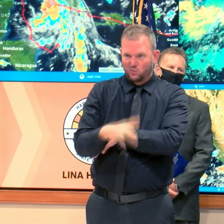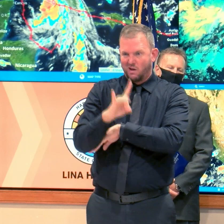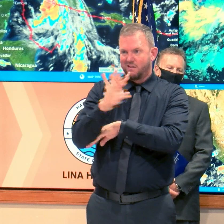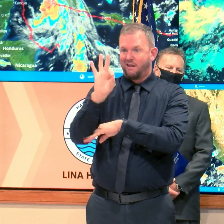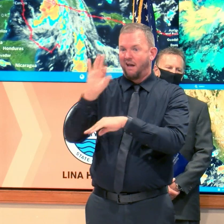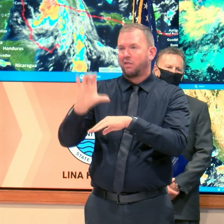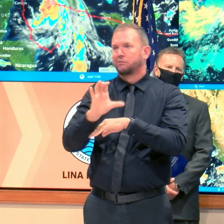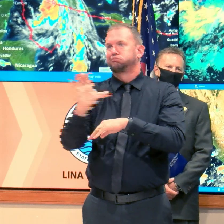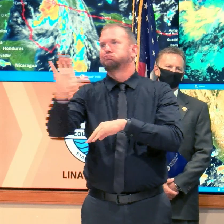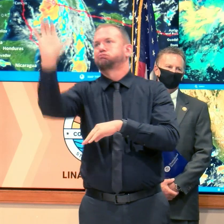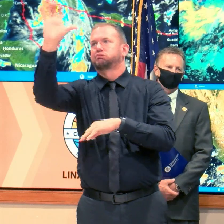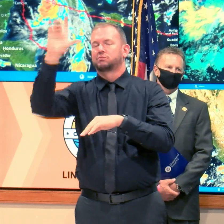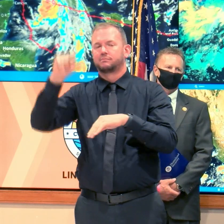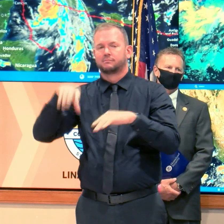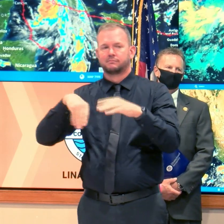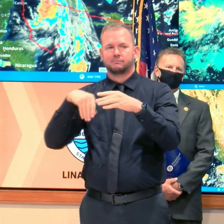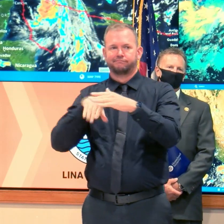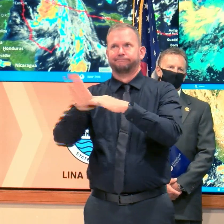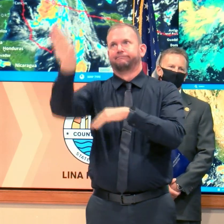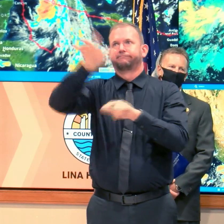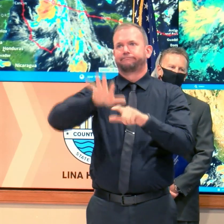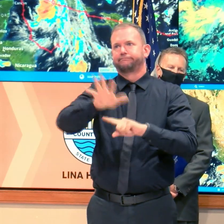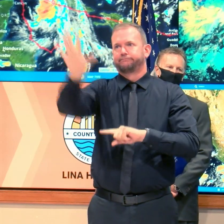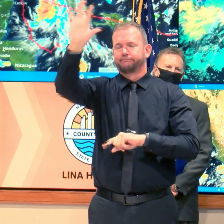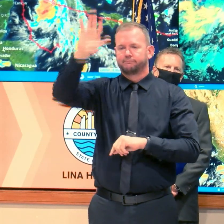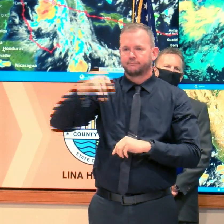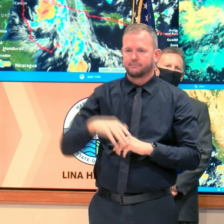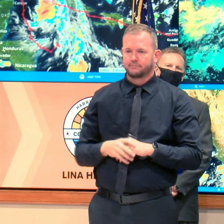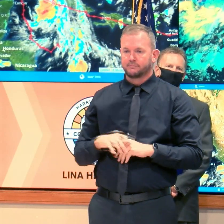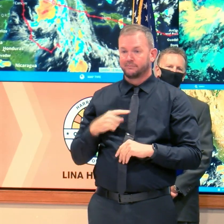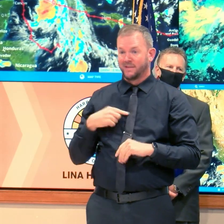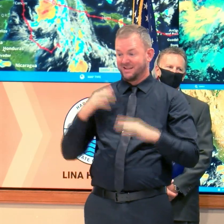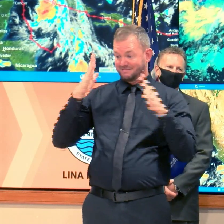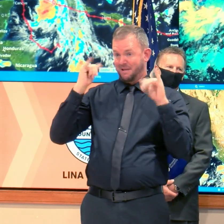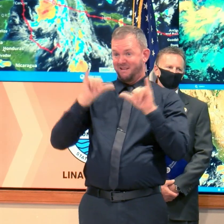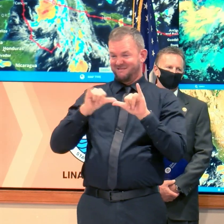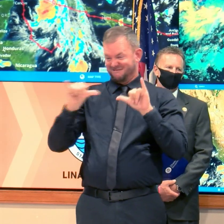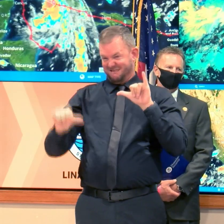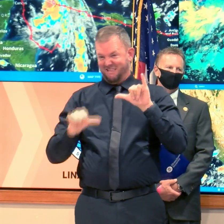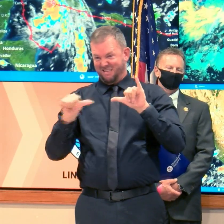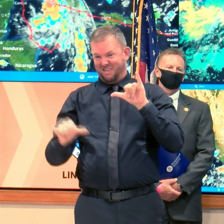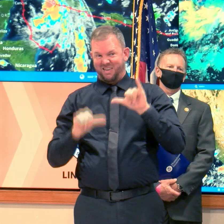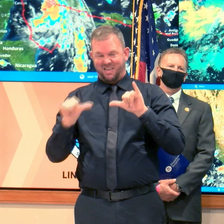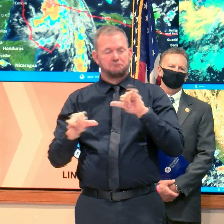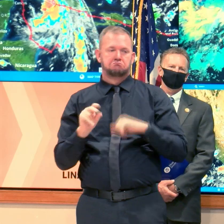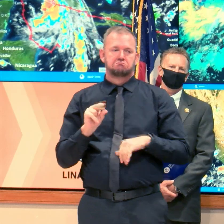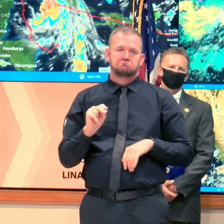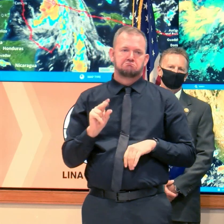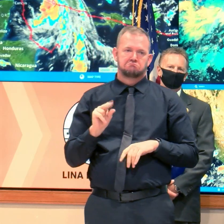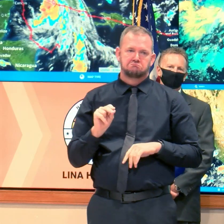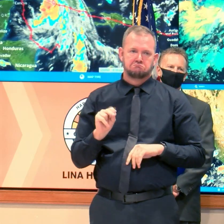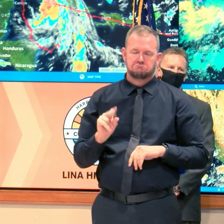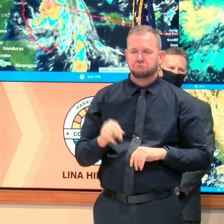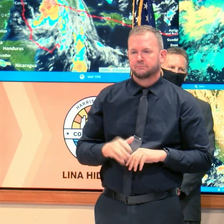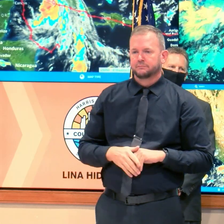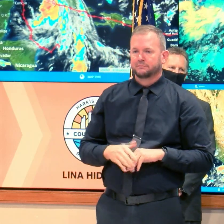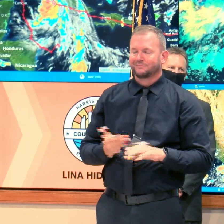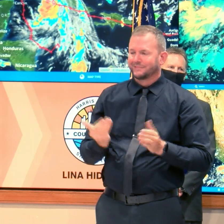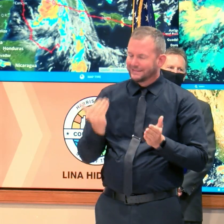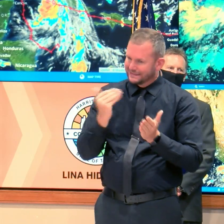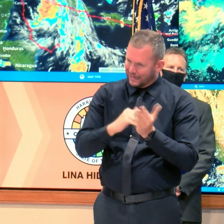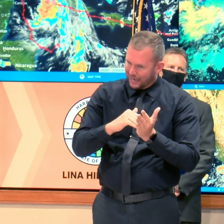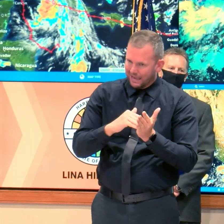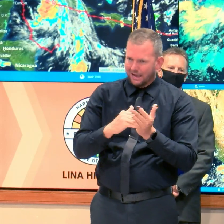north. So we don't anticipate it to stall. I want to reemphasize what Judge Hidalgo said. This is not Harvey.